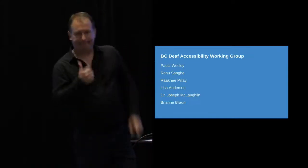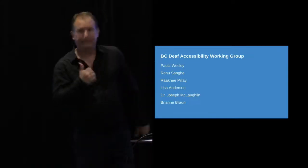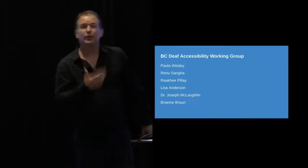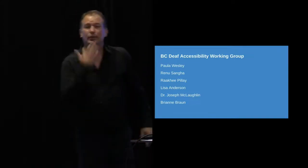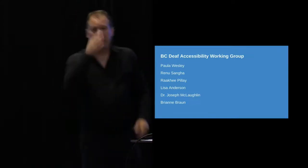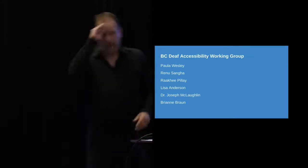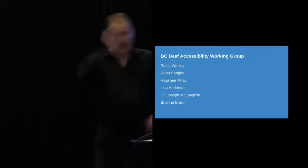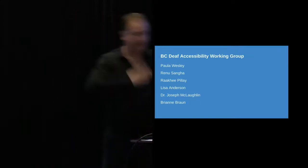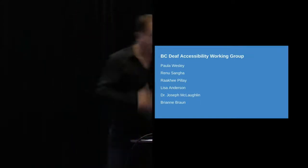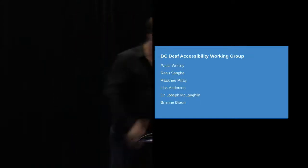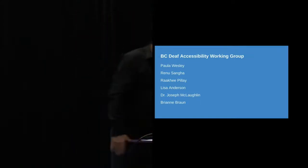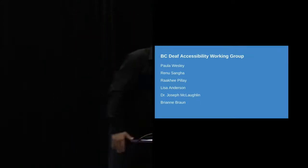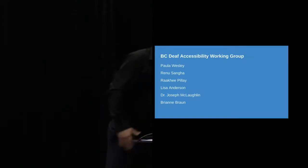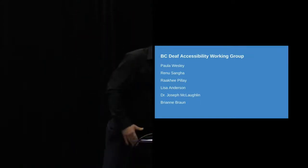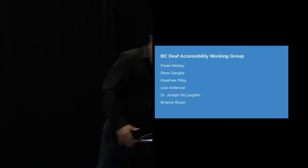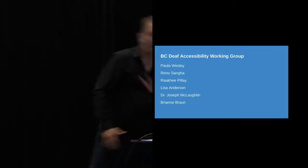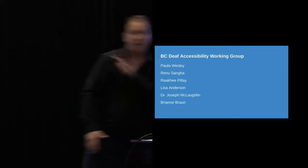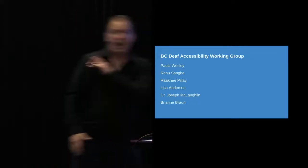but